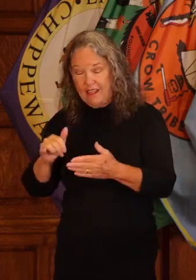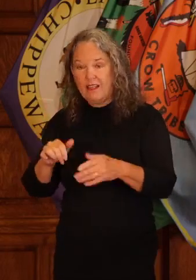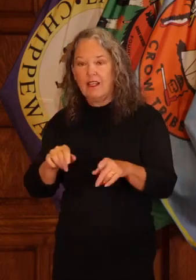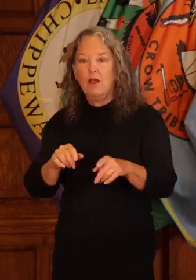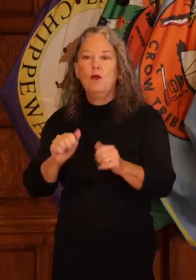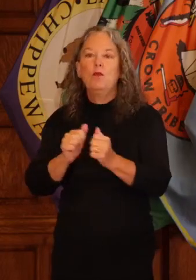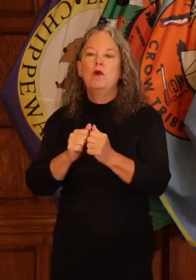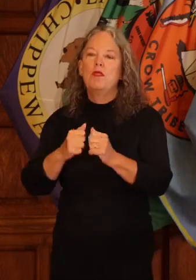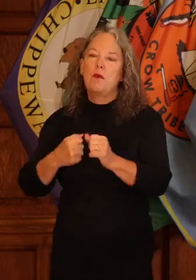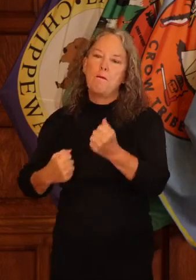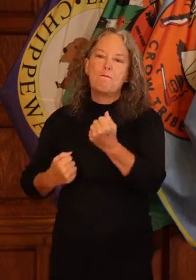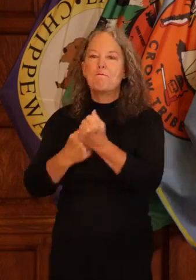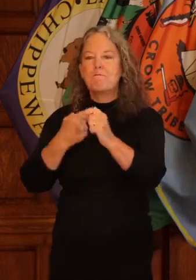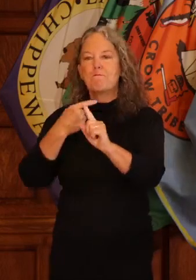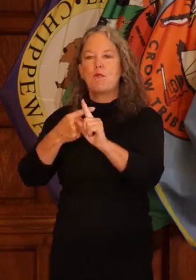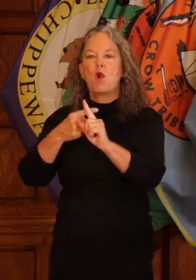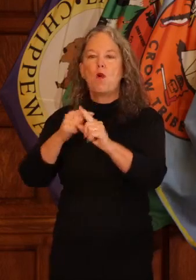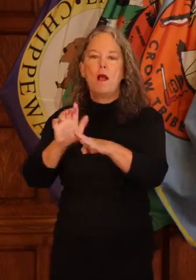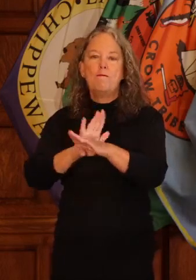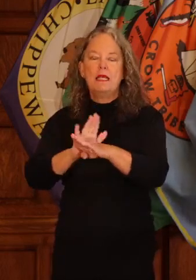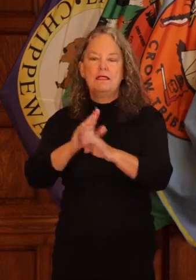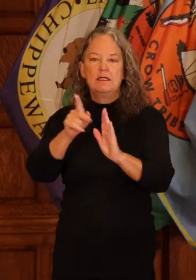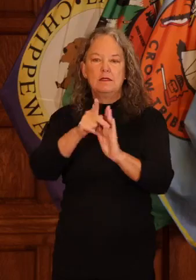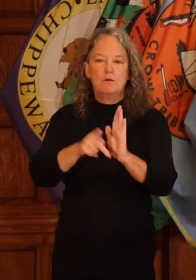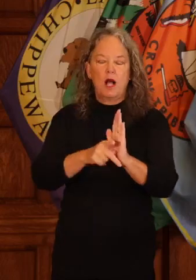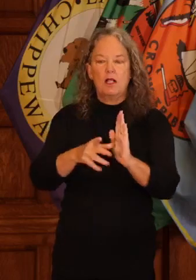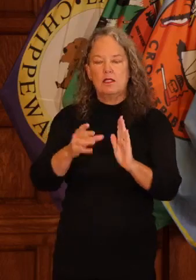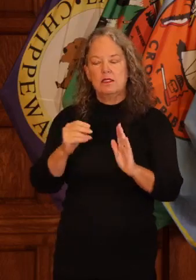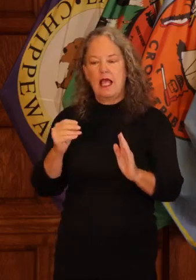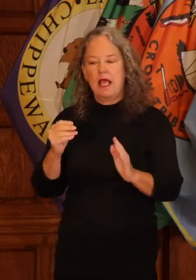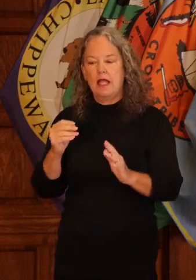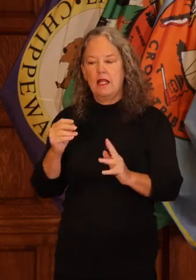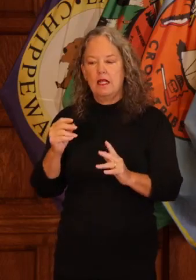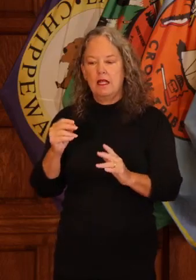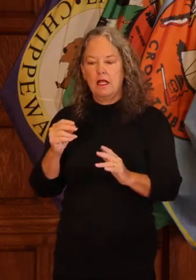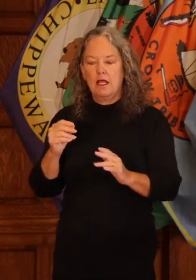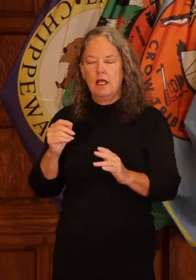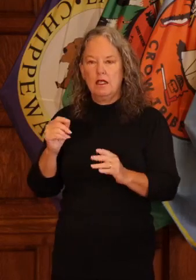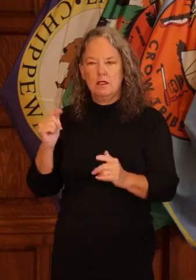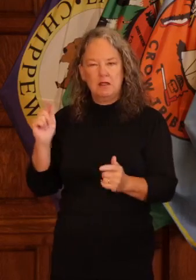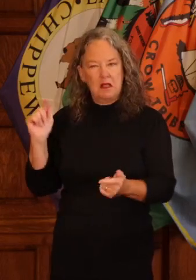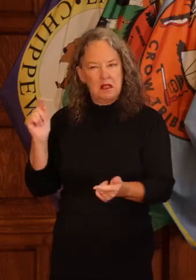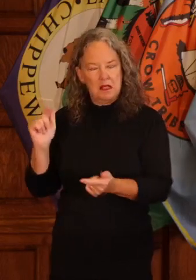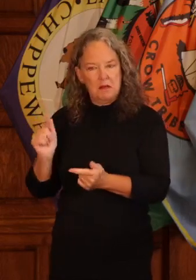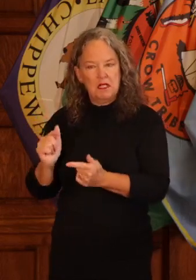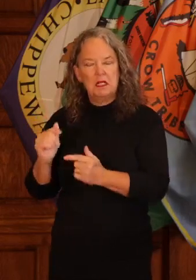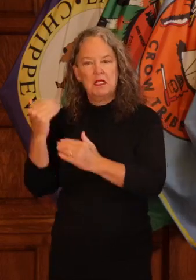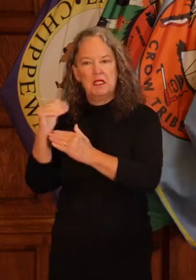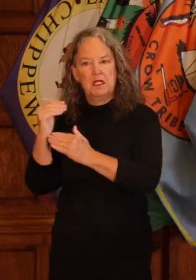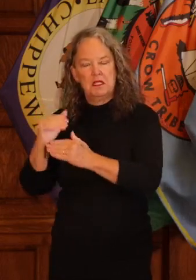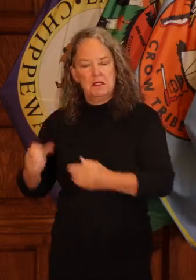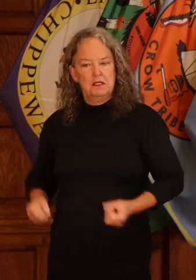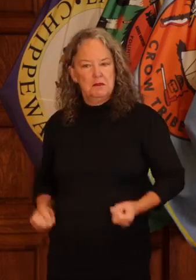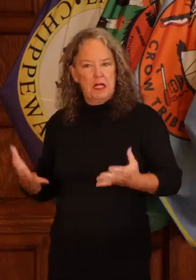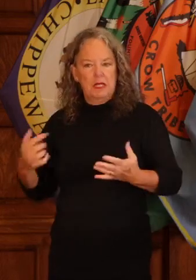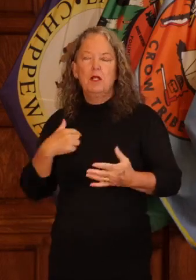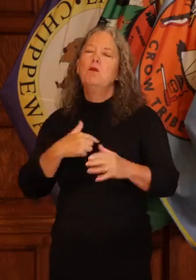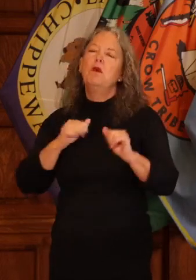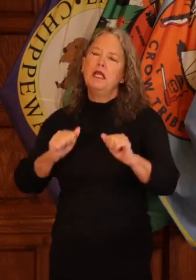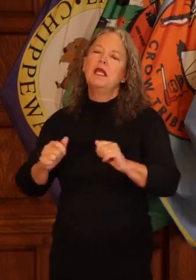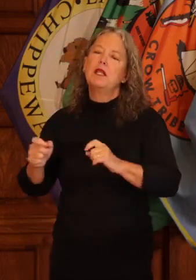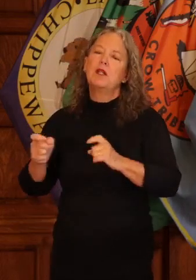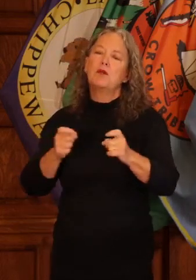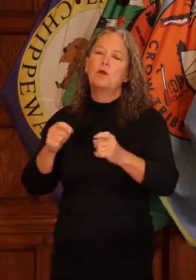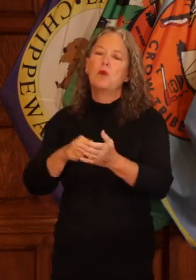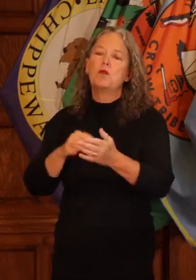pro-business policies and some restraint on spending, I believe we can get this national problem under control. It's